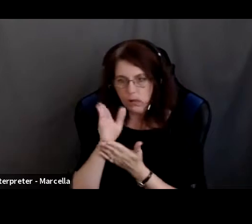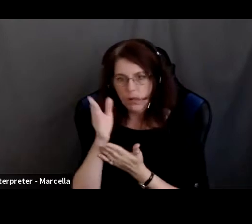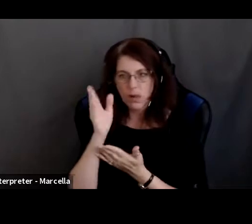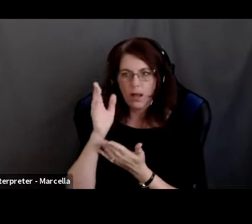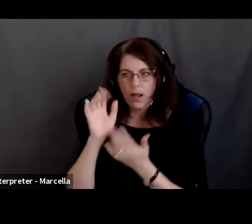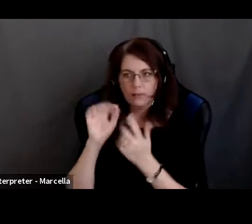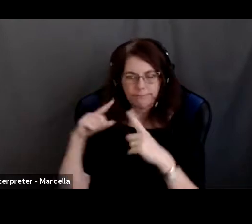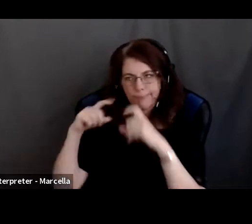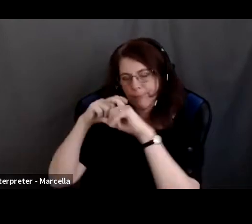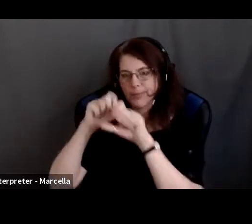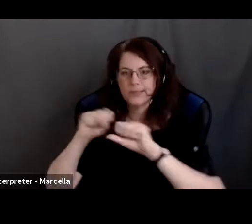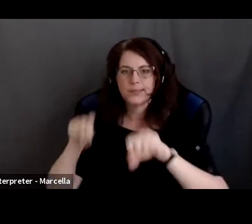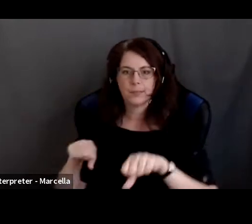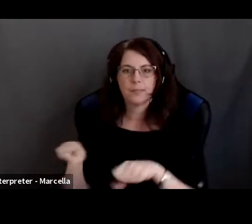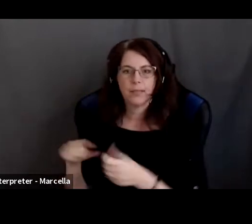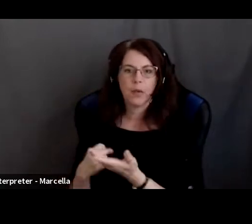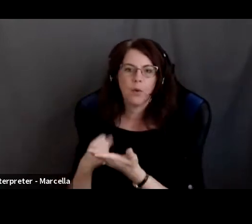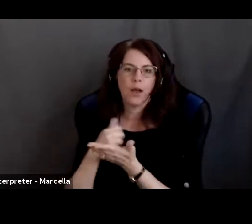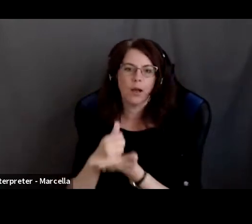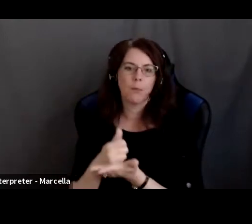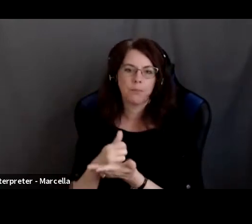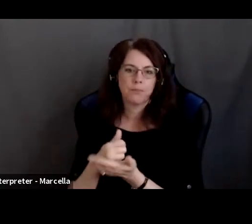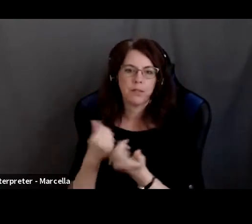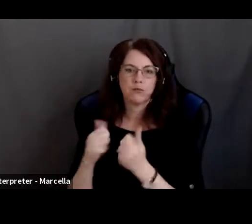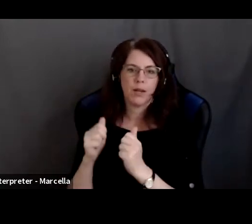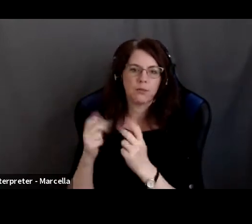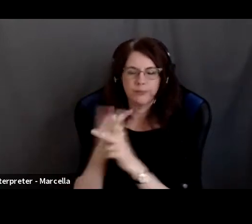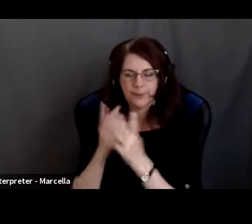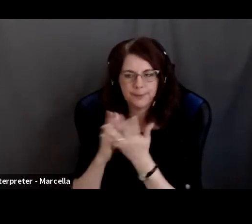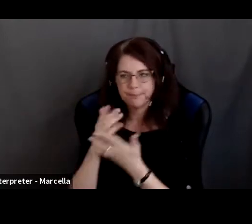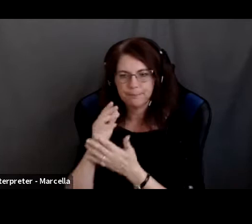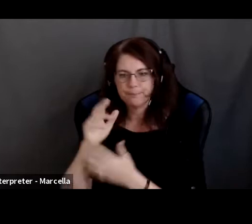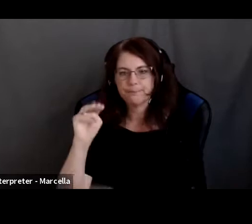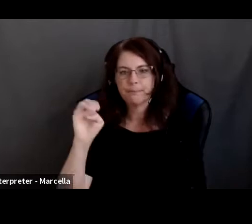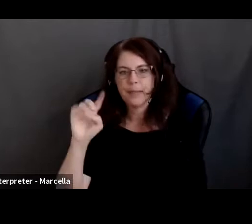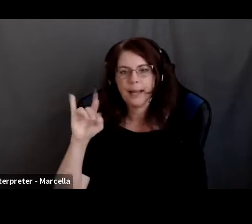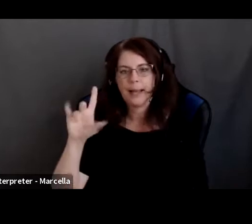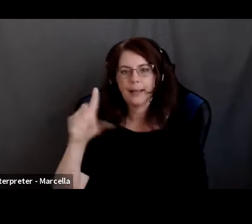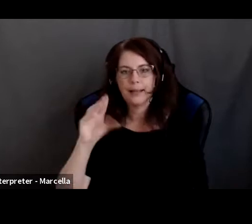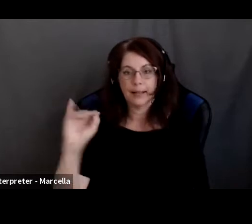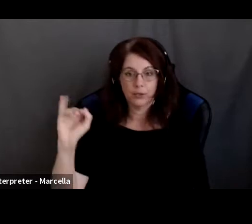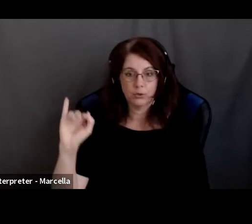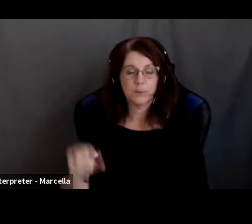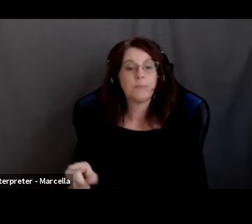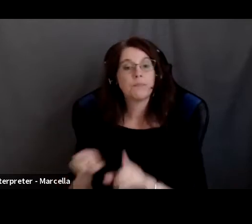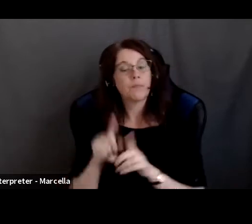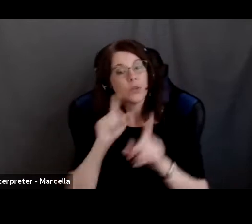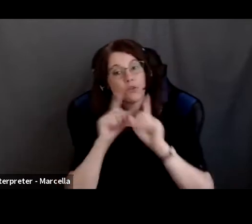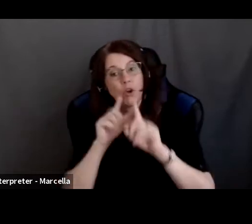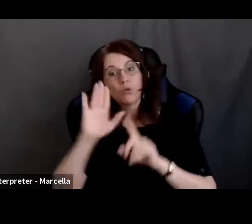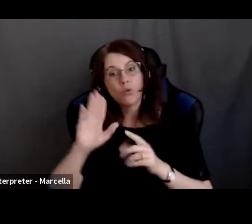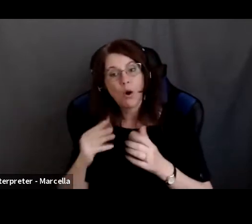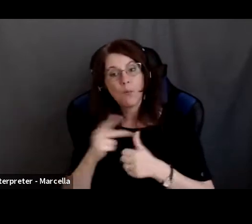very complex system of Medicaid and insurance. You can also look at talking to your primary care